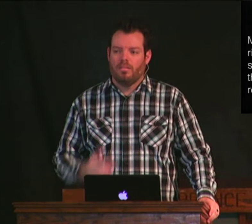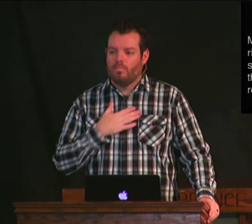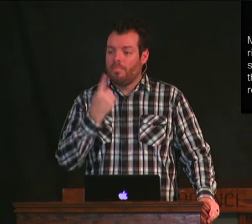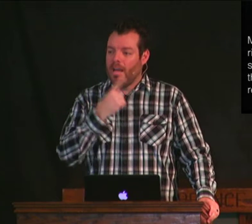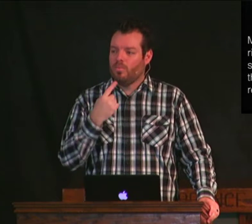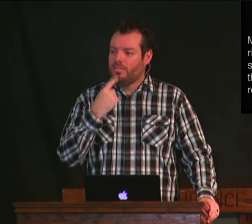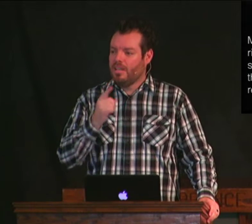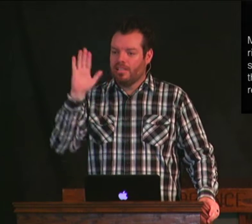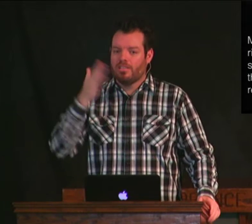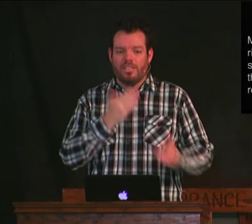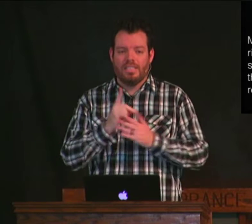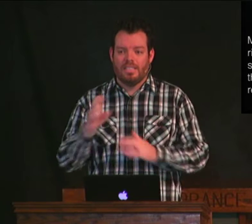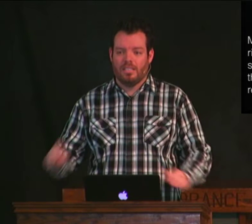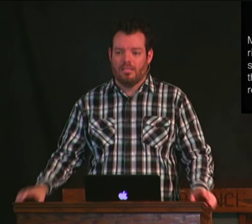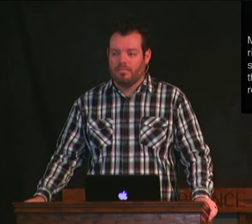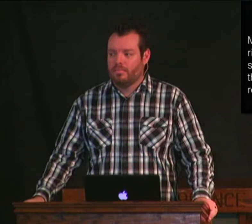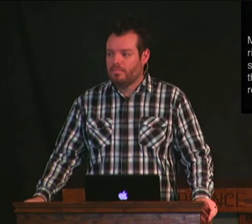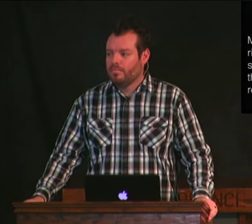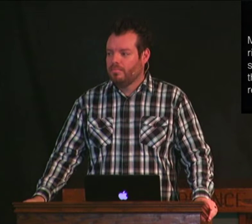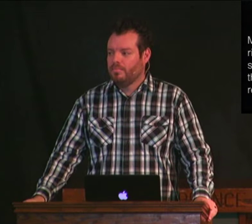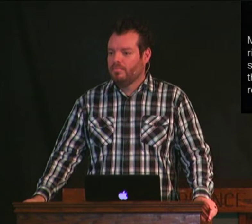My mouth will tell his good deeds.